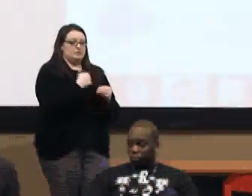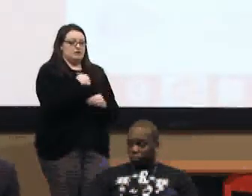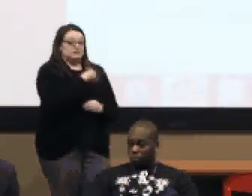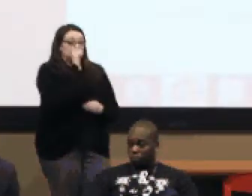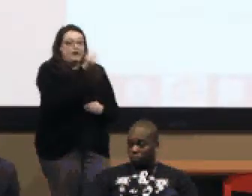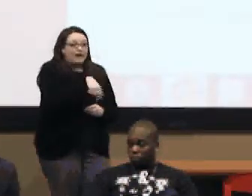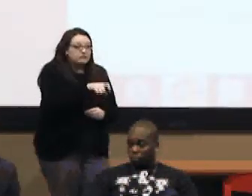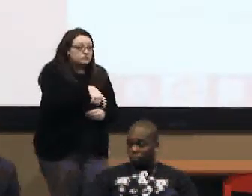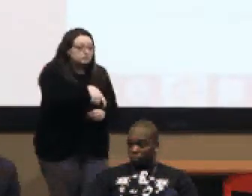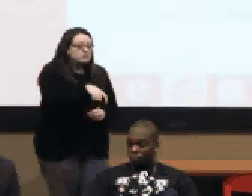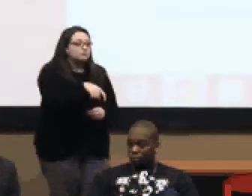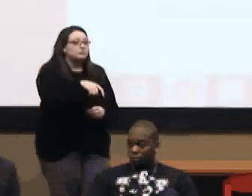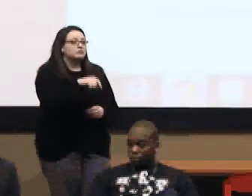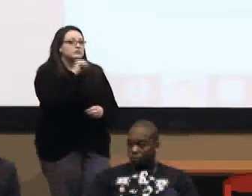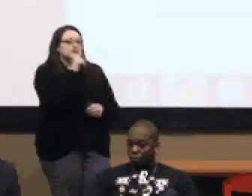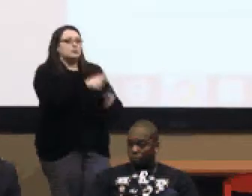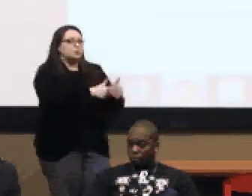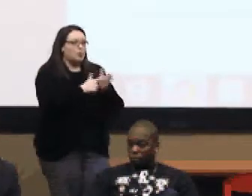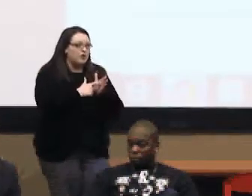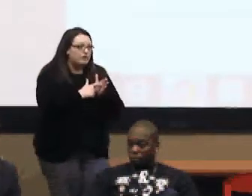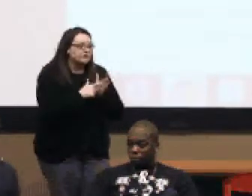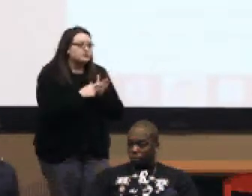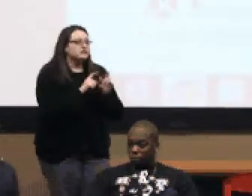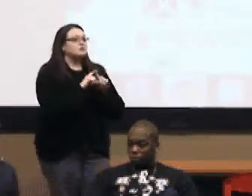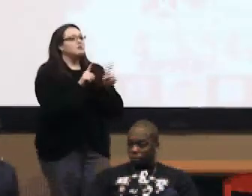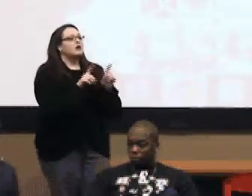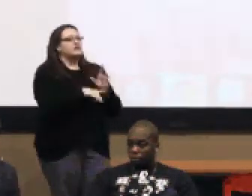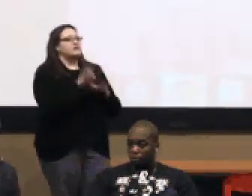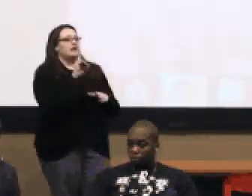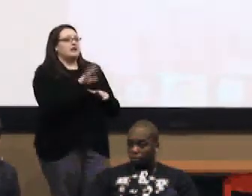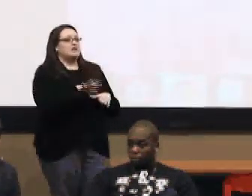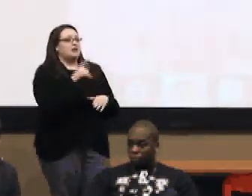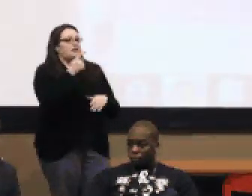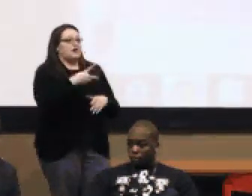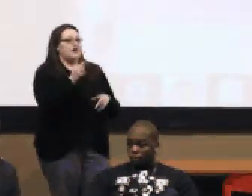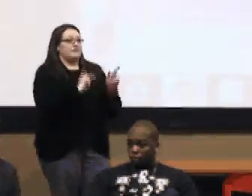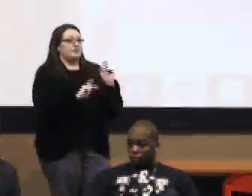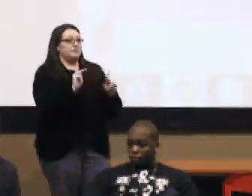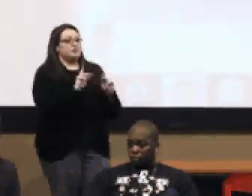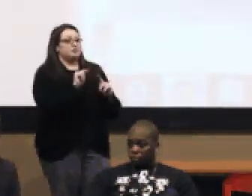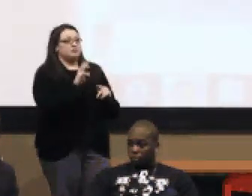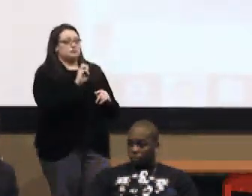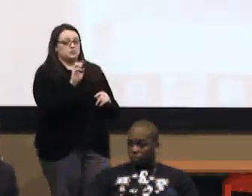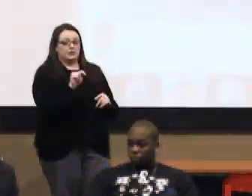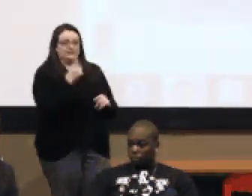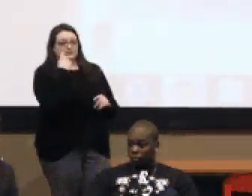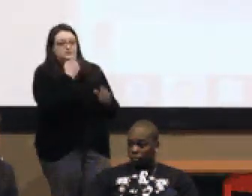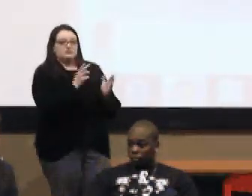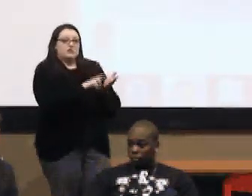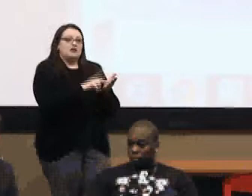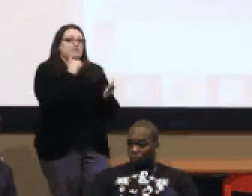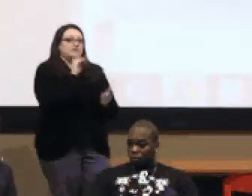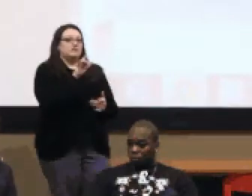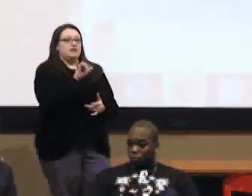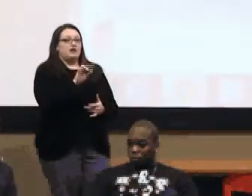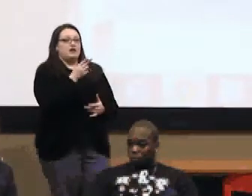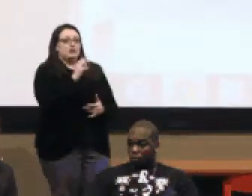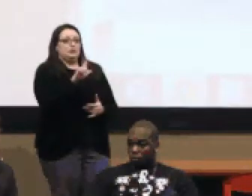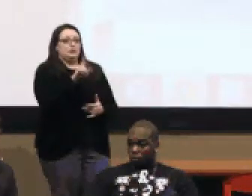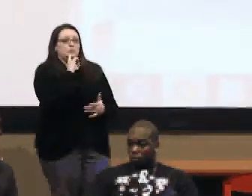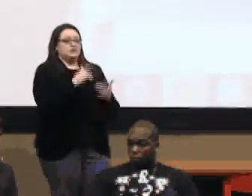don't. It's not required. But you find about half the people just tweet, "Hey, just sign up for Flywheel. I'm really excited about